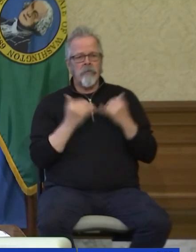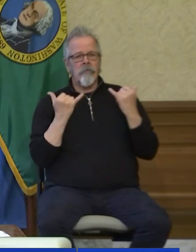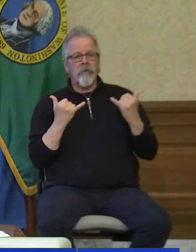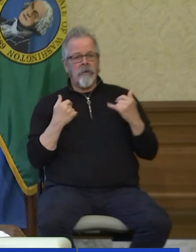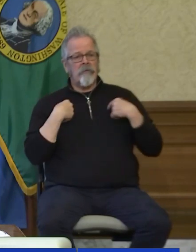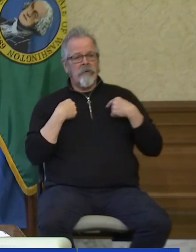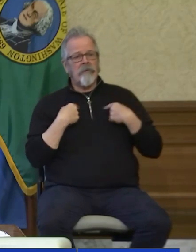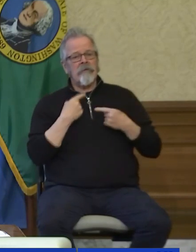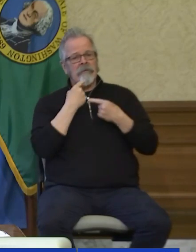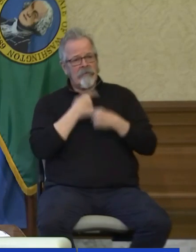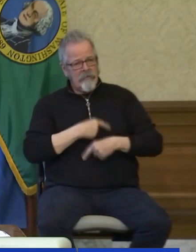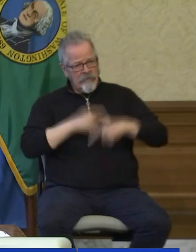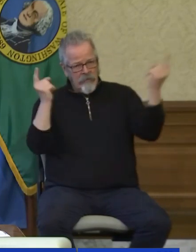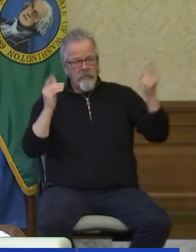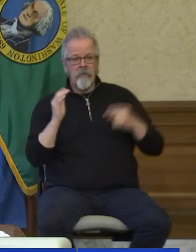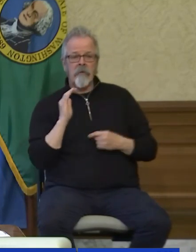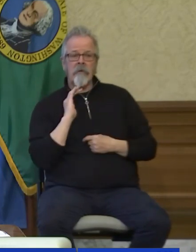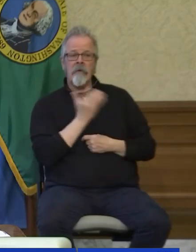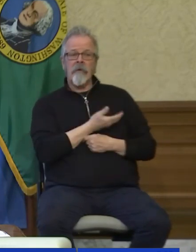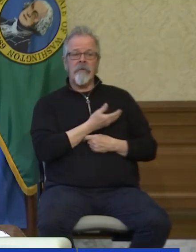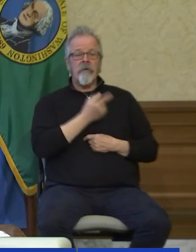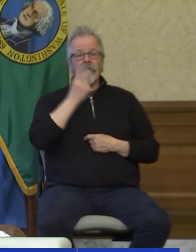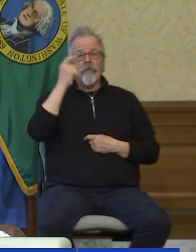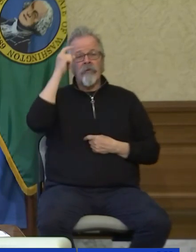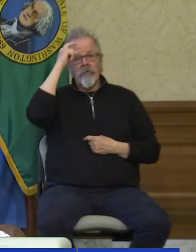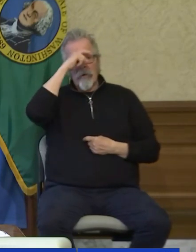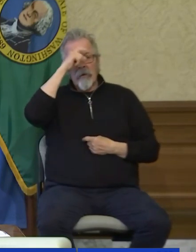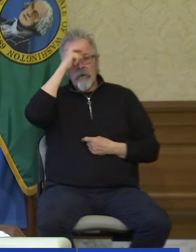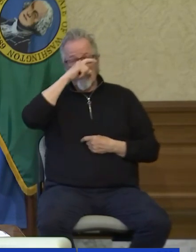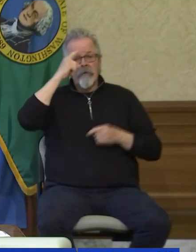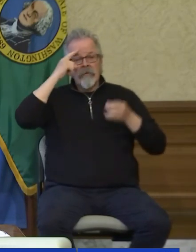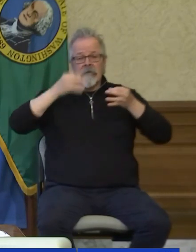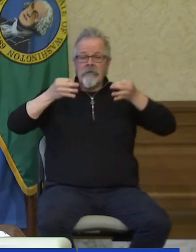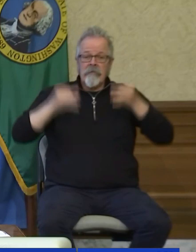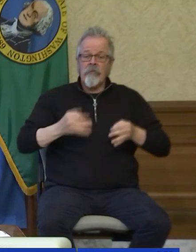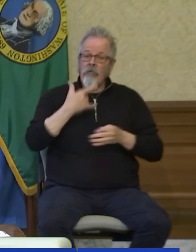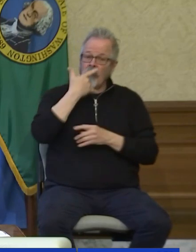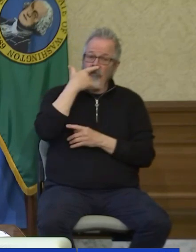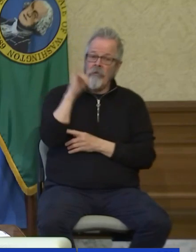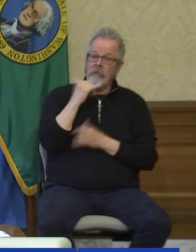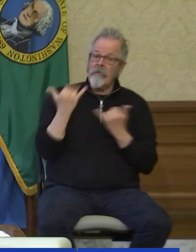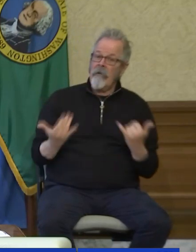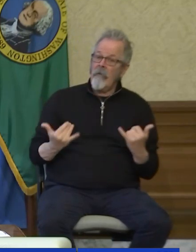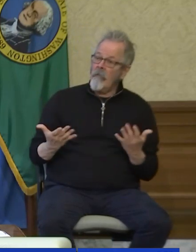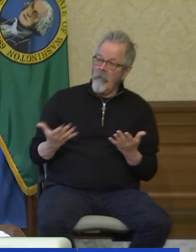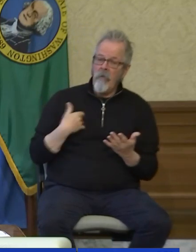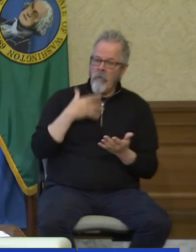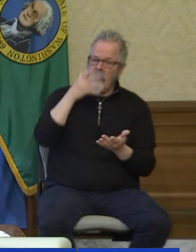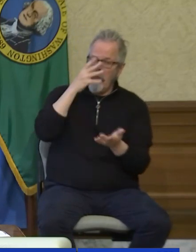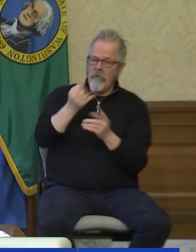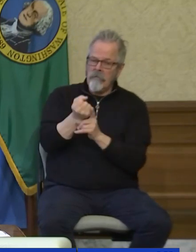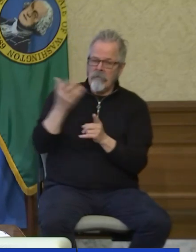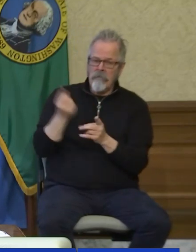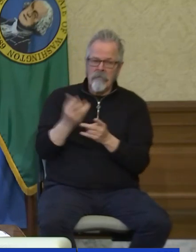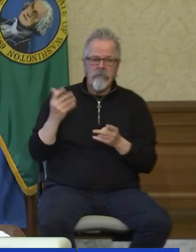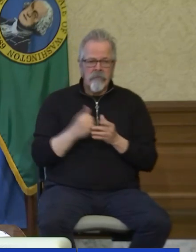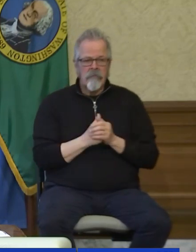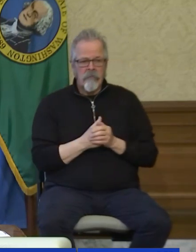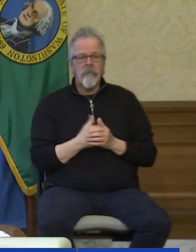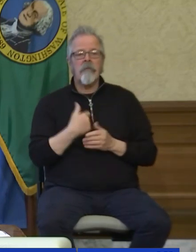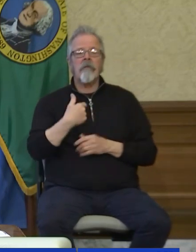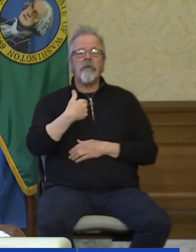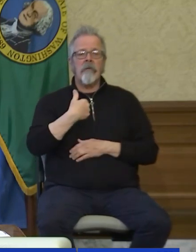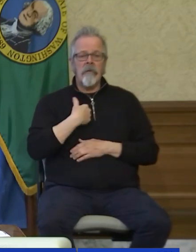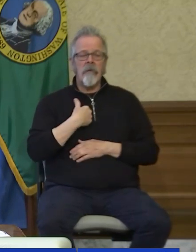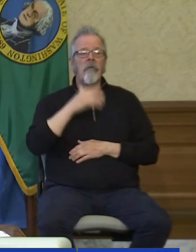pace. Now, before we get in details of this order, I would like to address the families of over